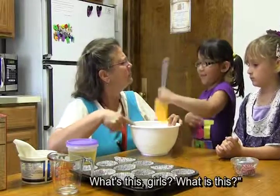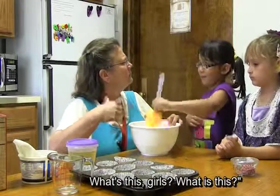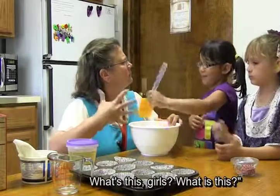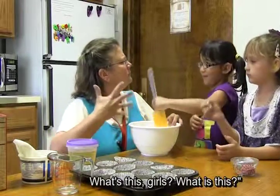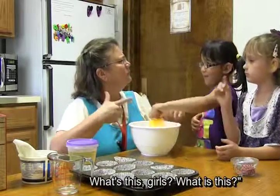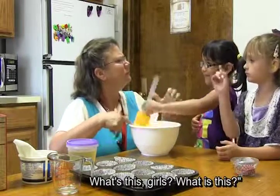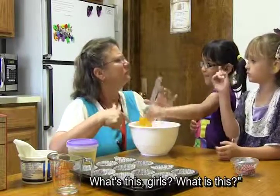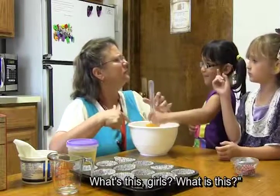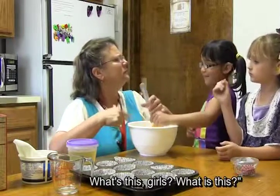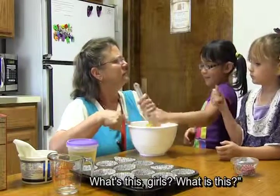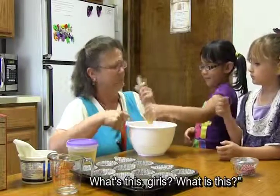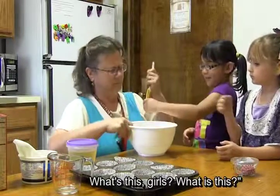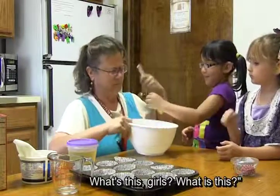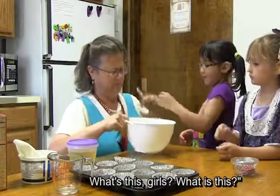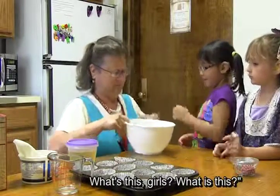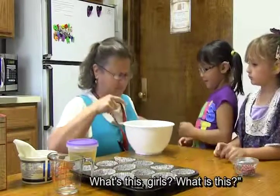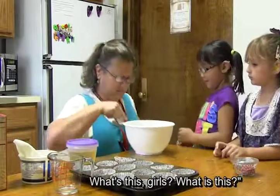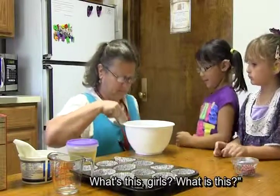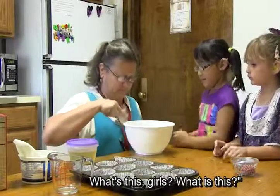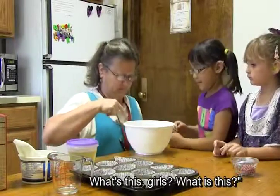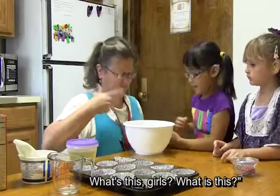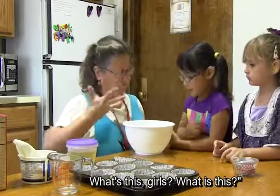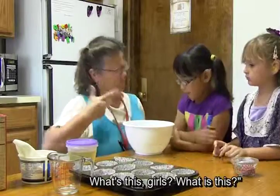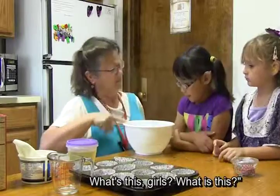What's this, girls? What is this?